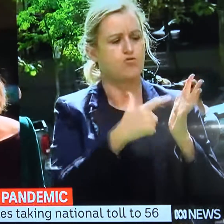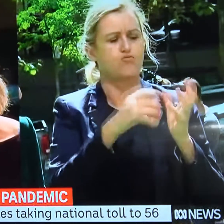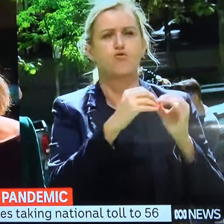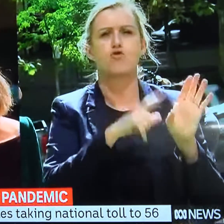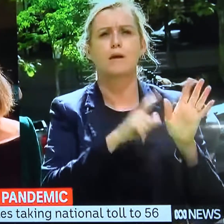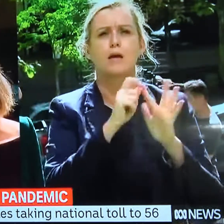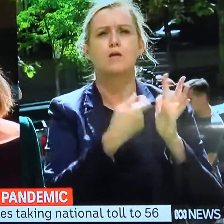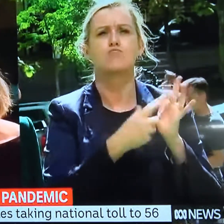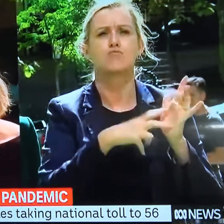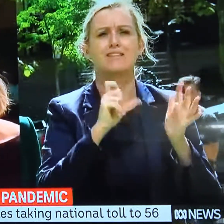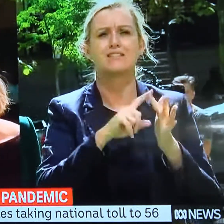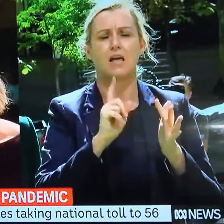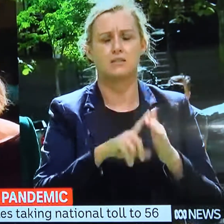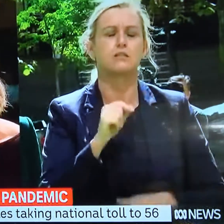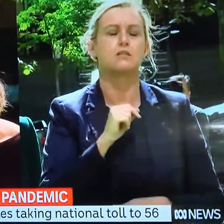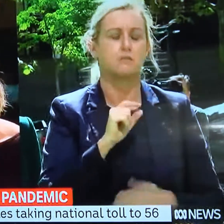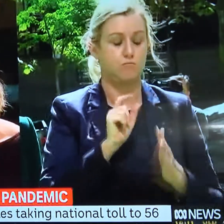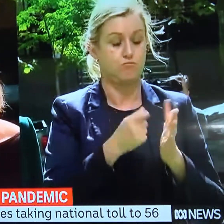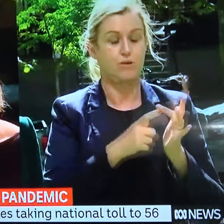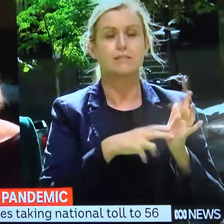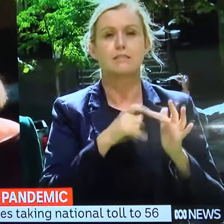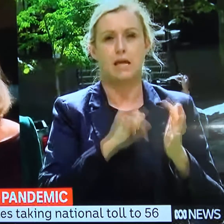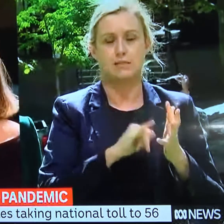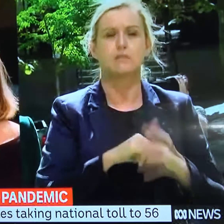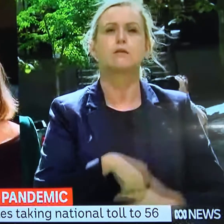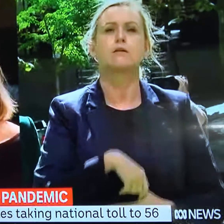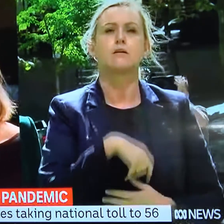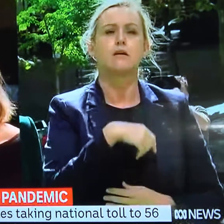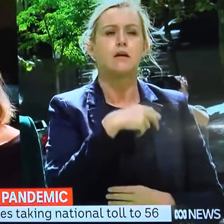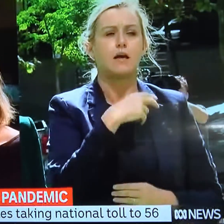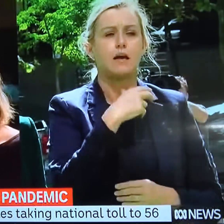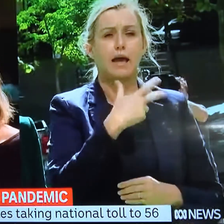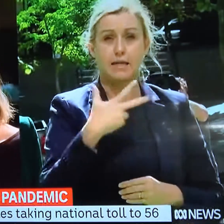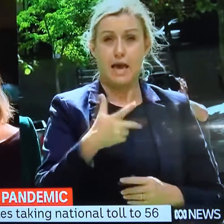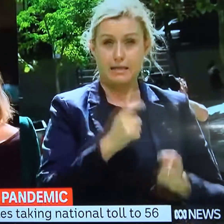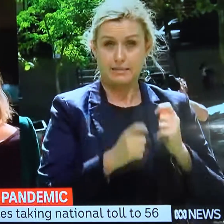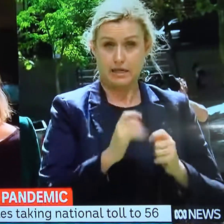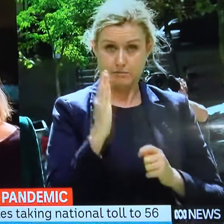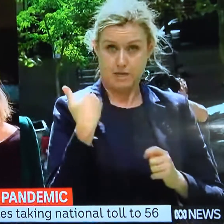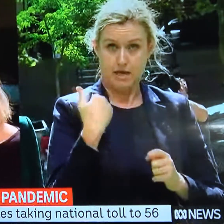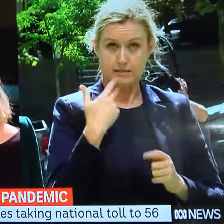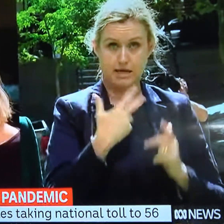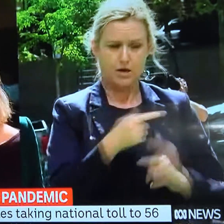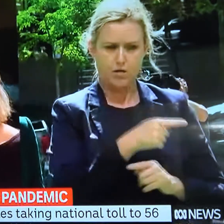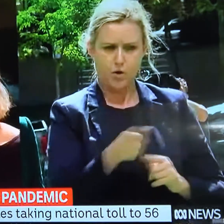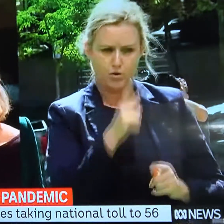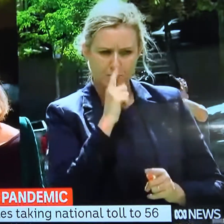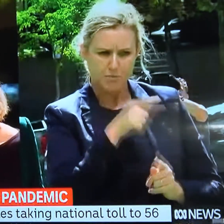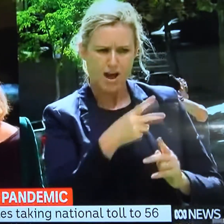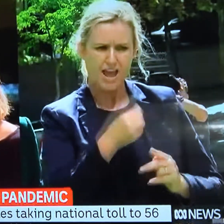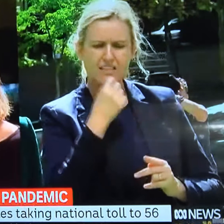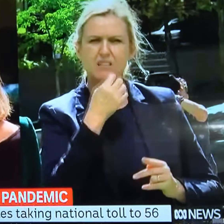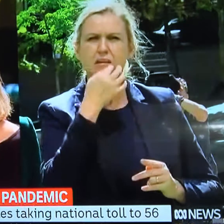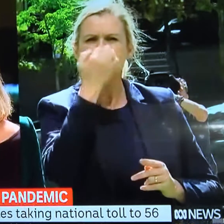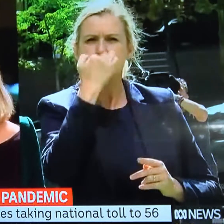were a total of 88 tests that were undertaken, and those tests were undertaken on those with mild respiratory